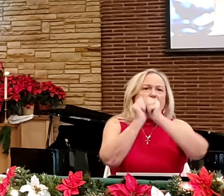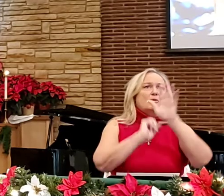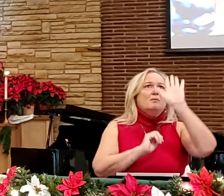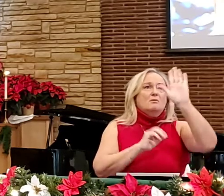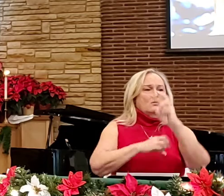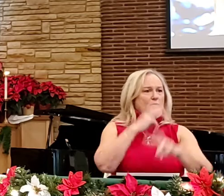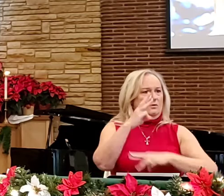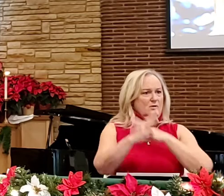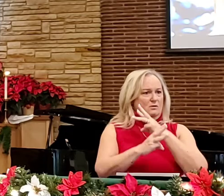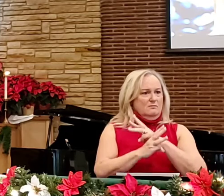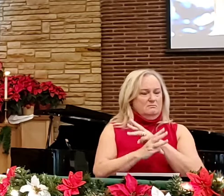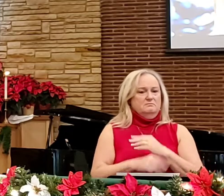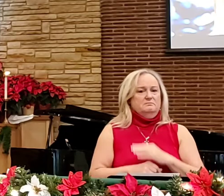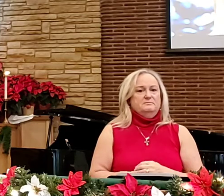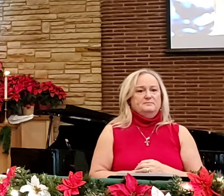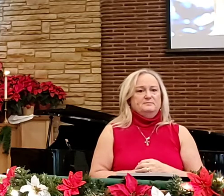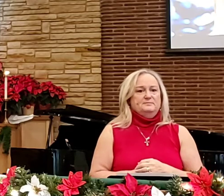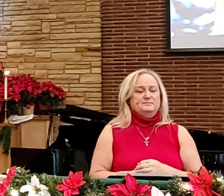world.